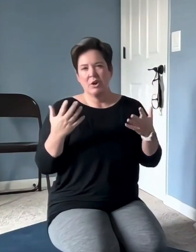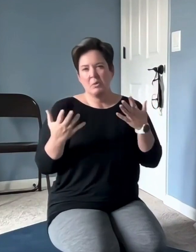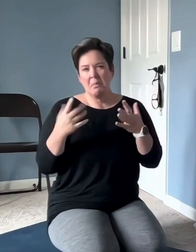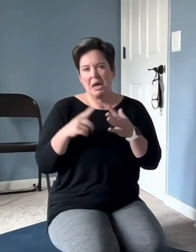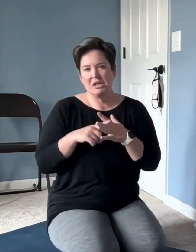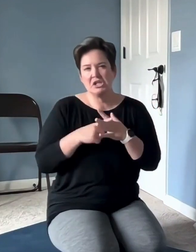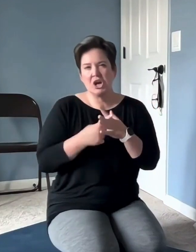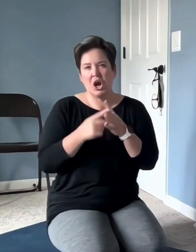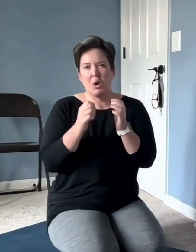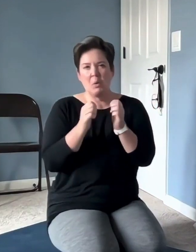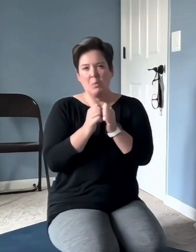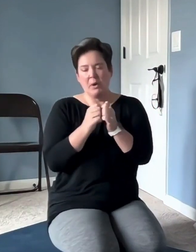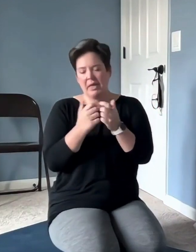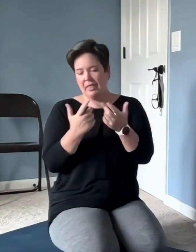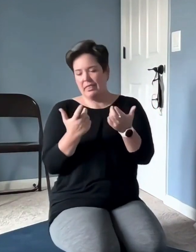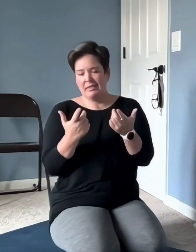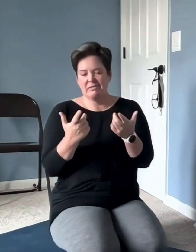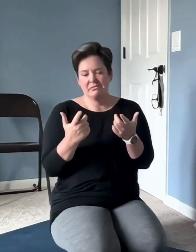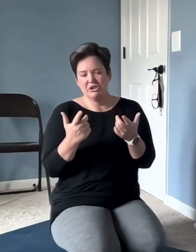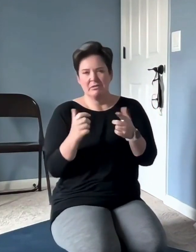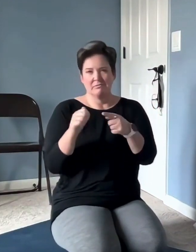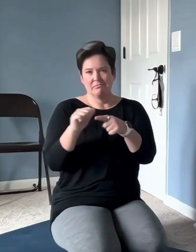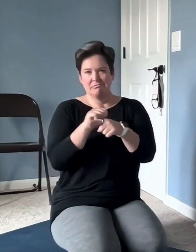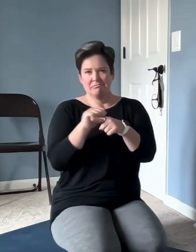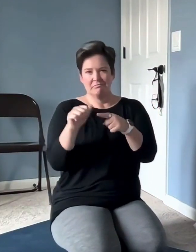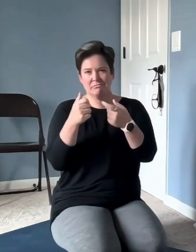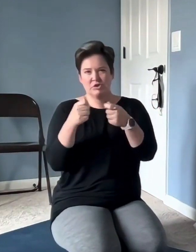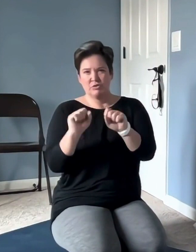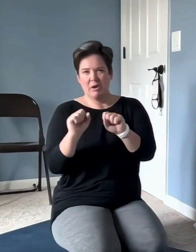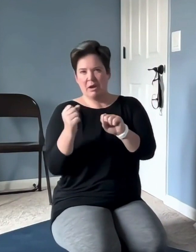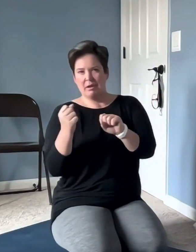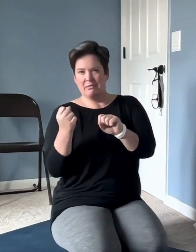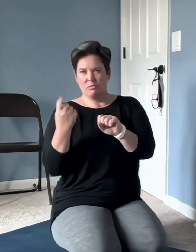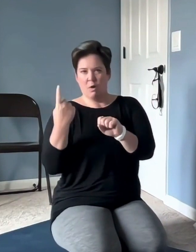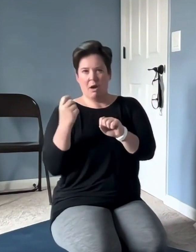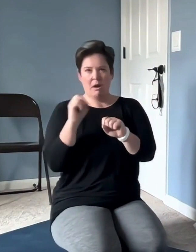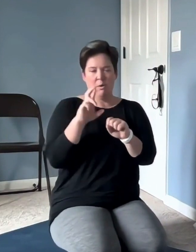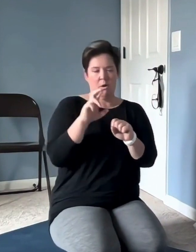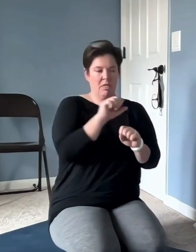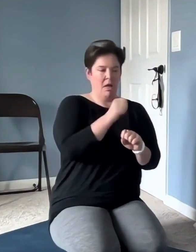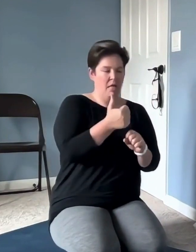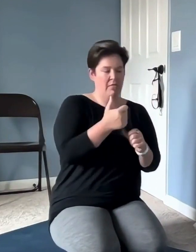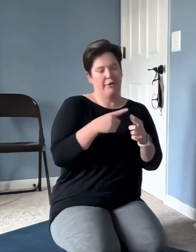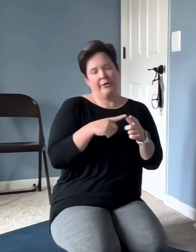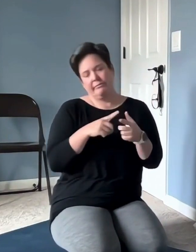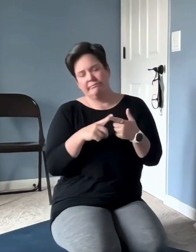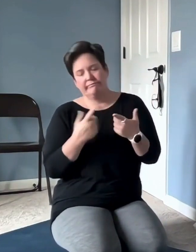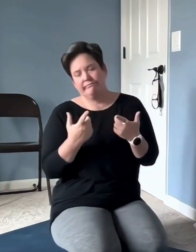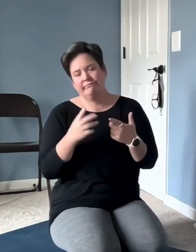so you might just start with practicing on one or the other side.